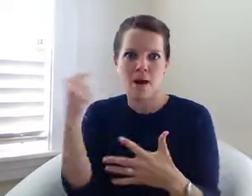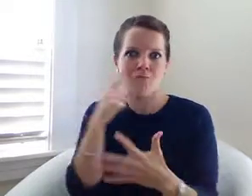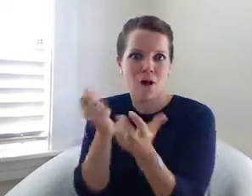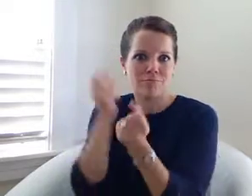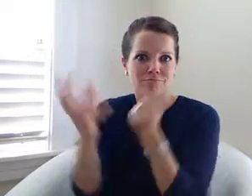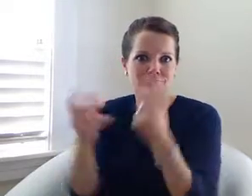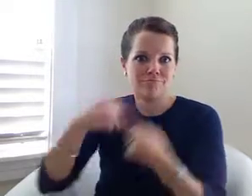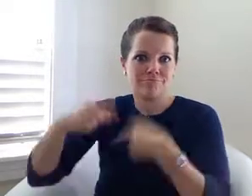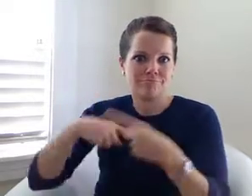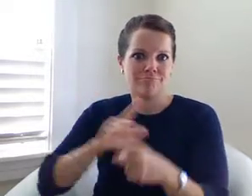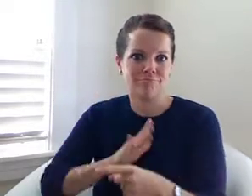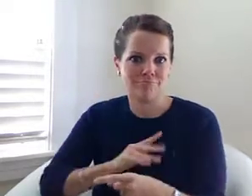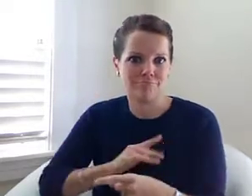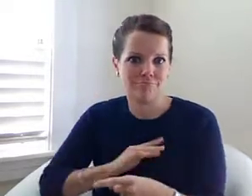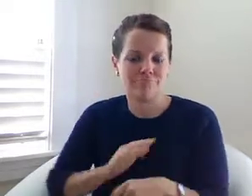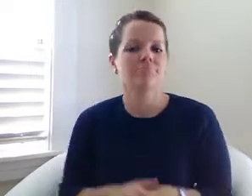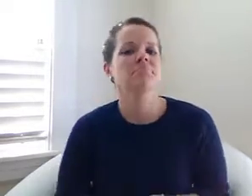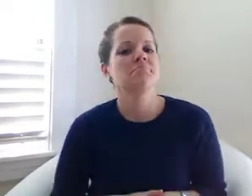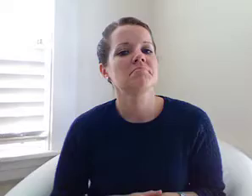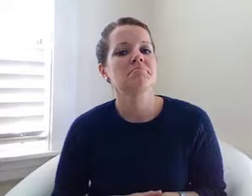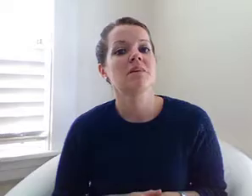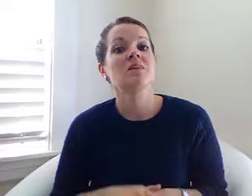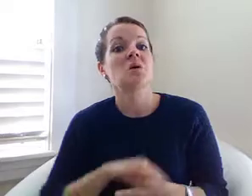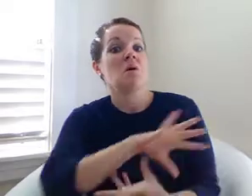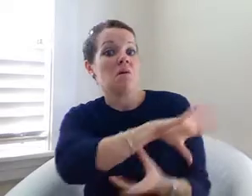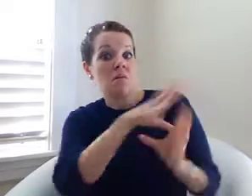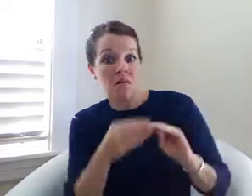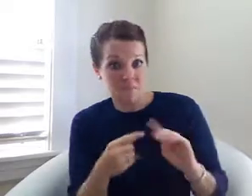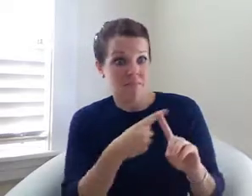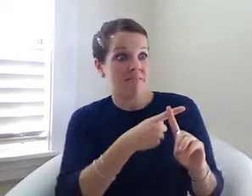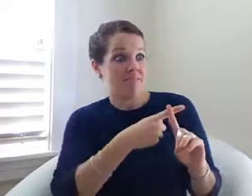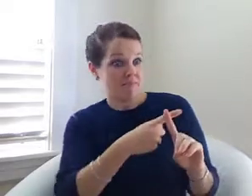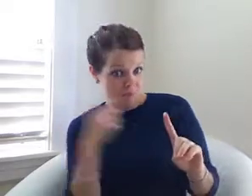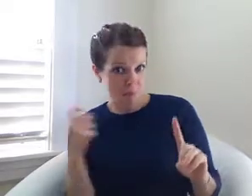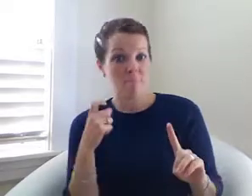resulting from our experiences there, and I invite any and all questions about my time at the